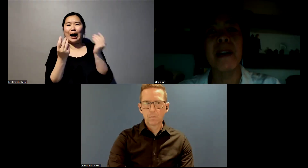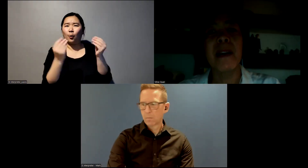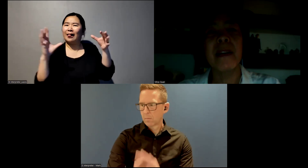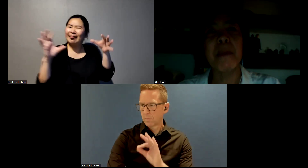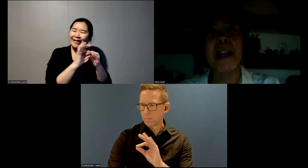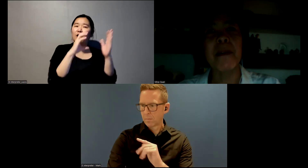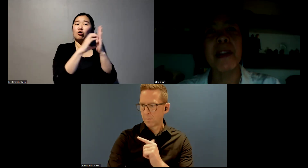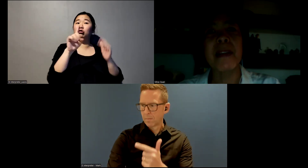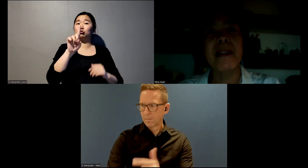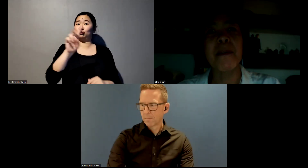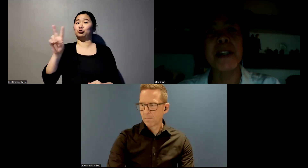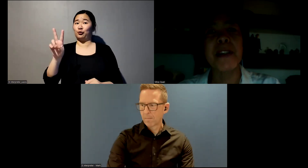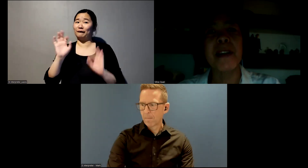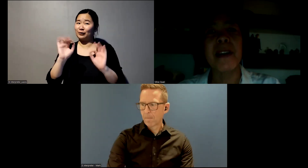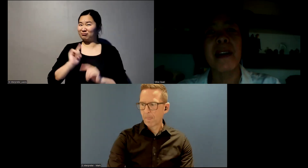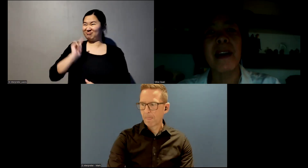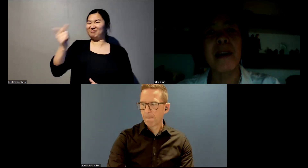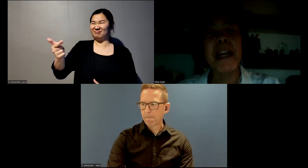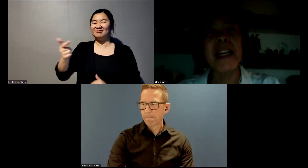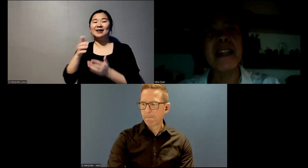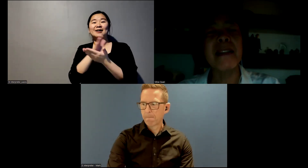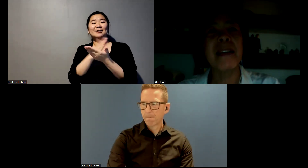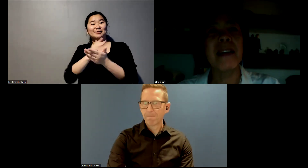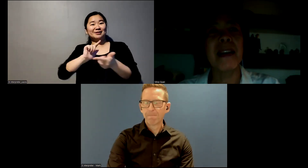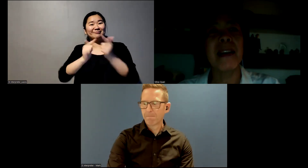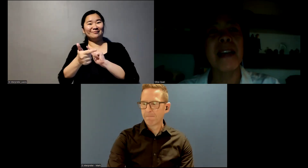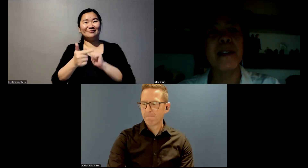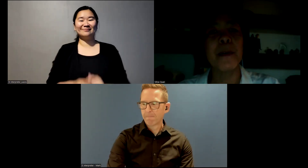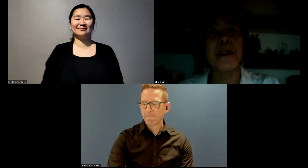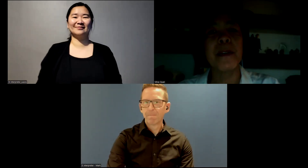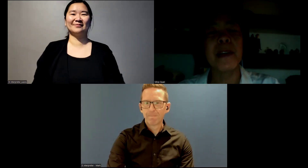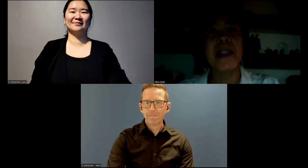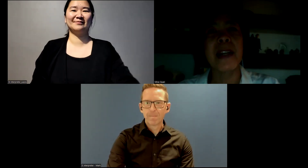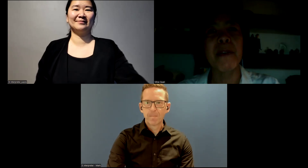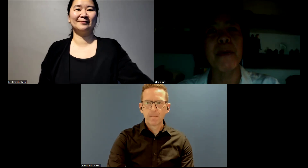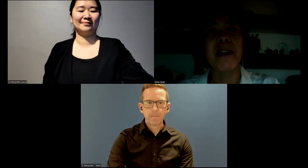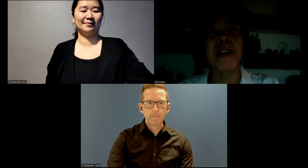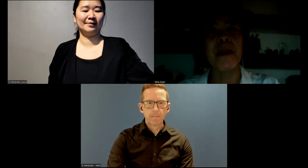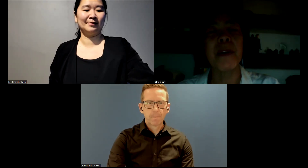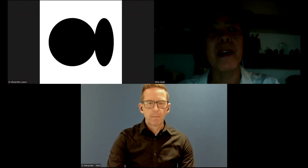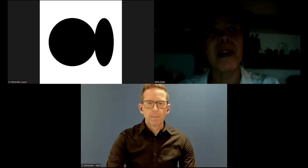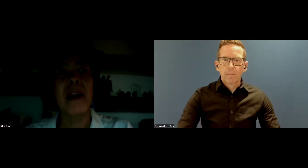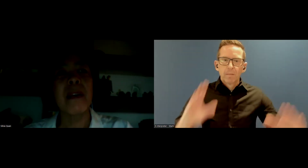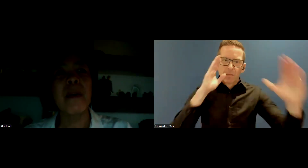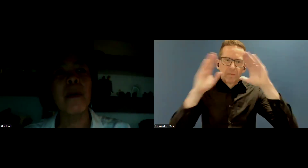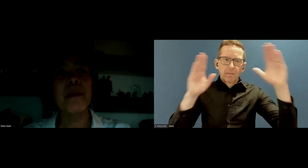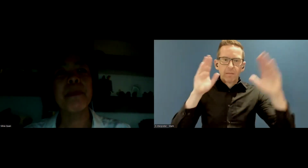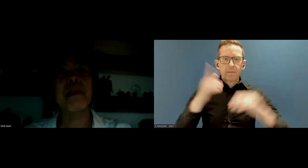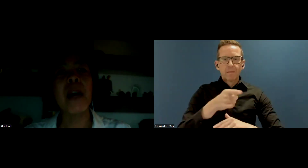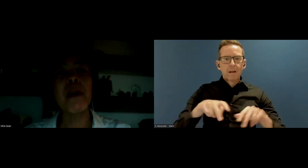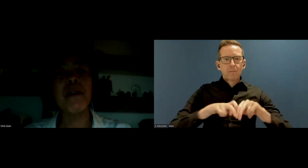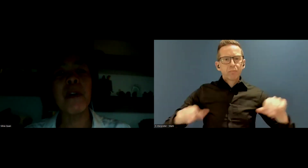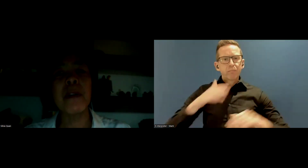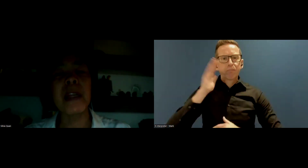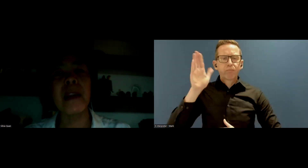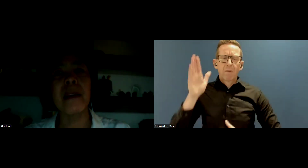share this panel with distinguished panelists. I salute each and every one of you. So